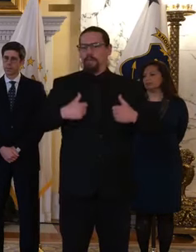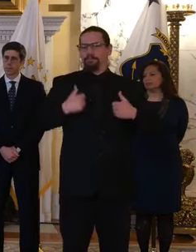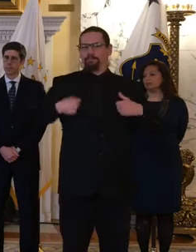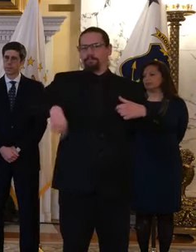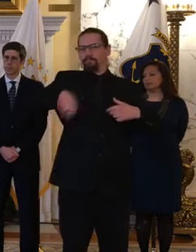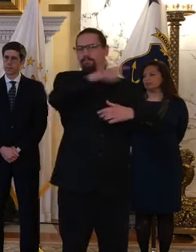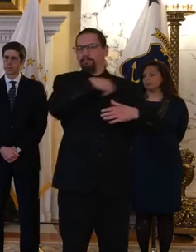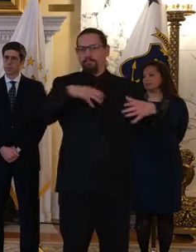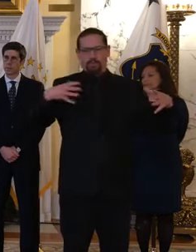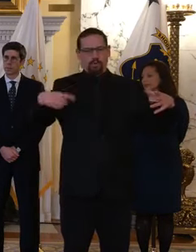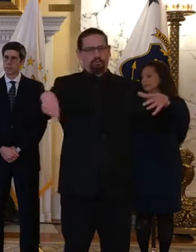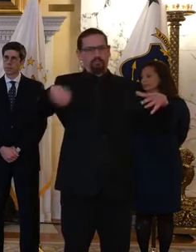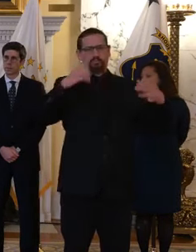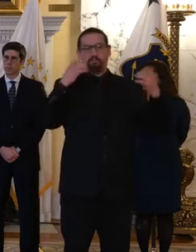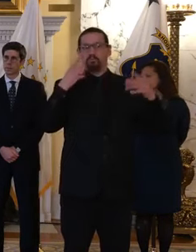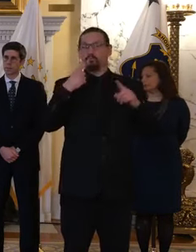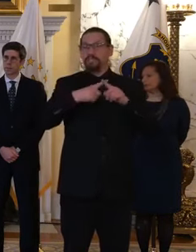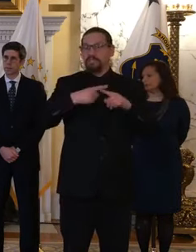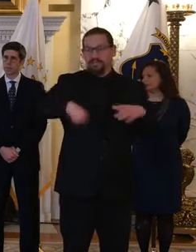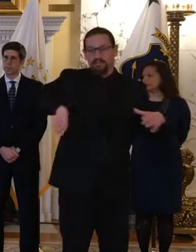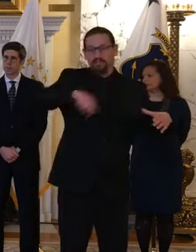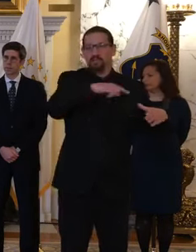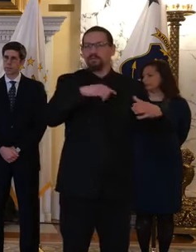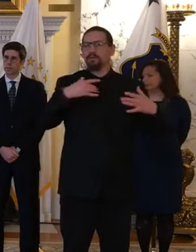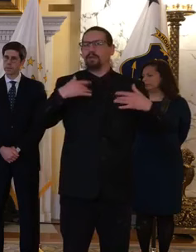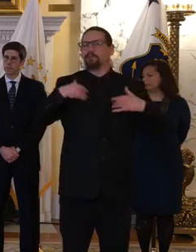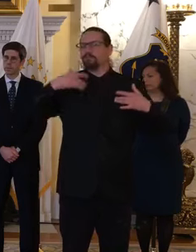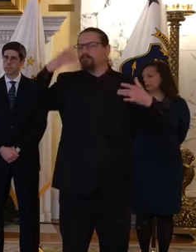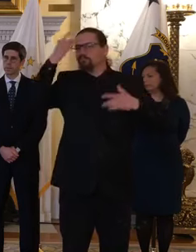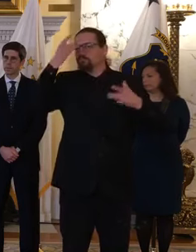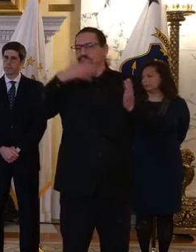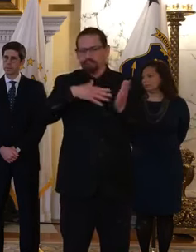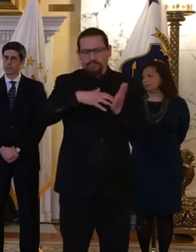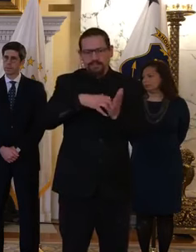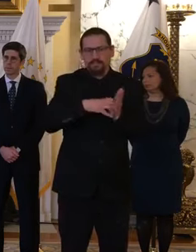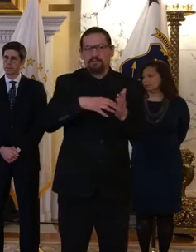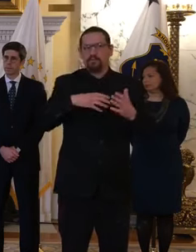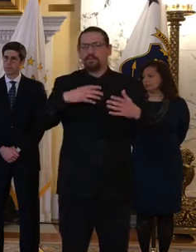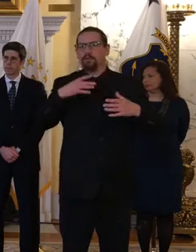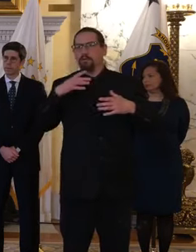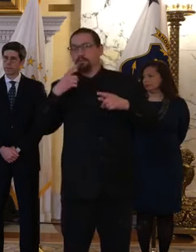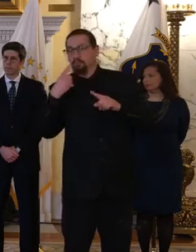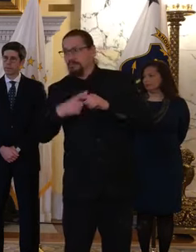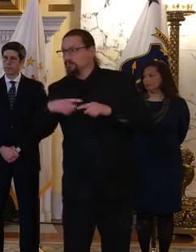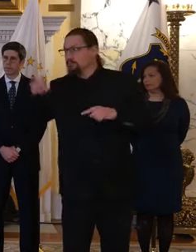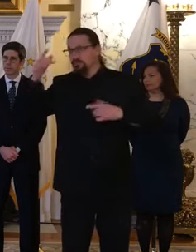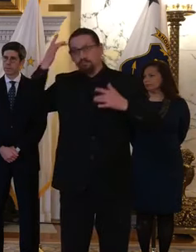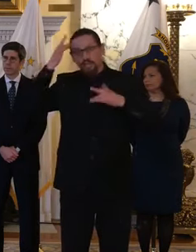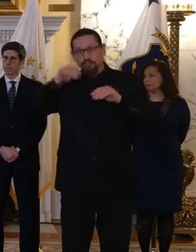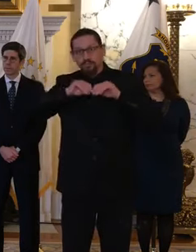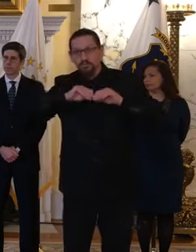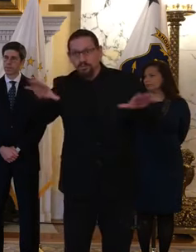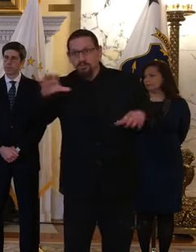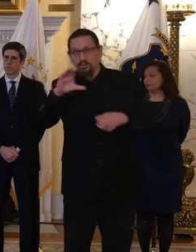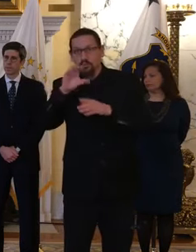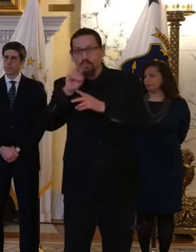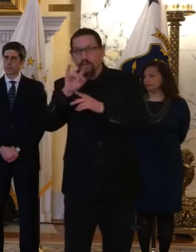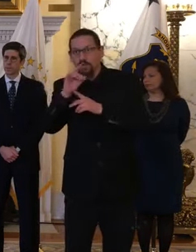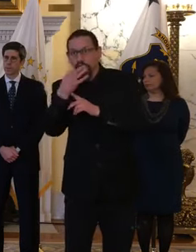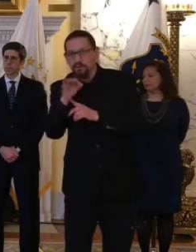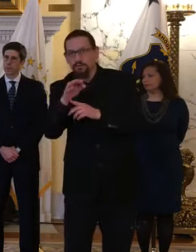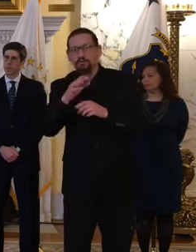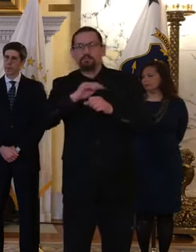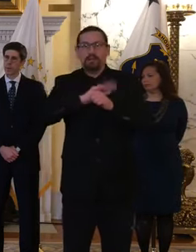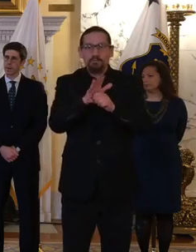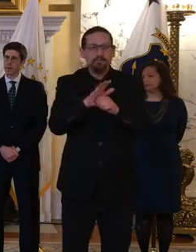are more vulnerable to the complications of COVID-19, it makes it a top priority for us to